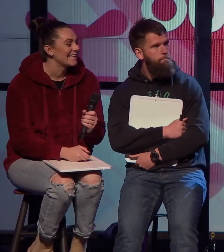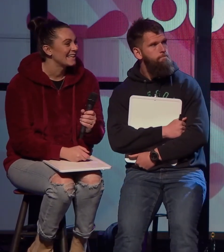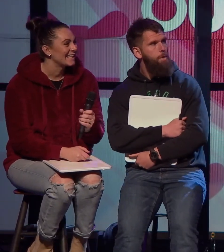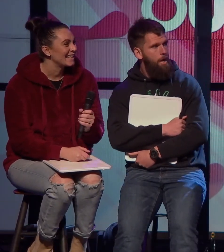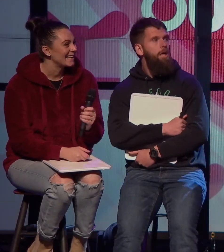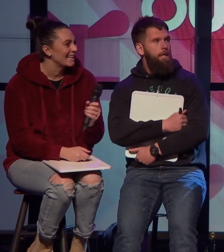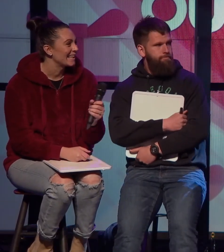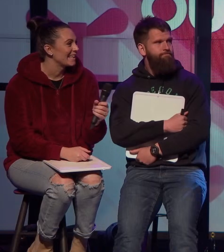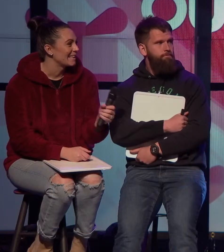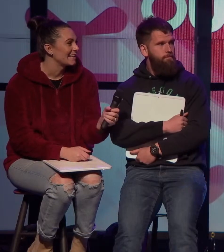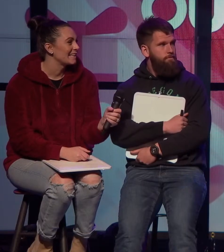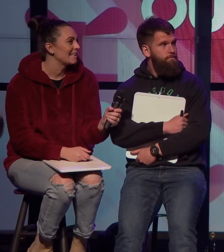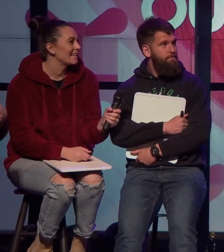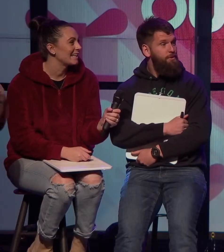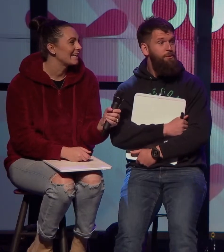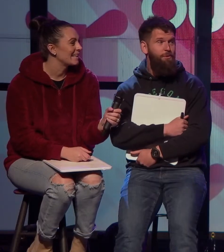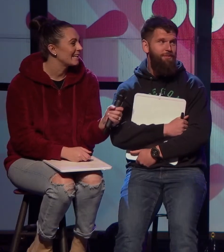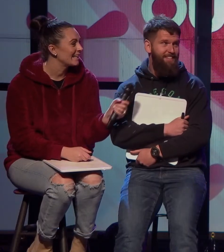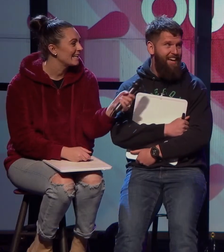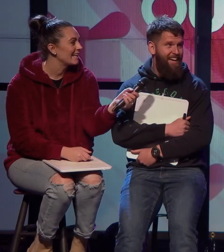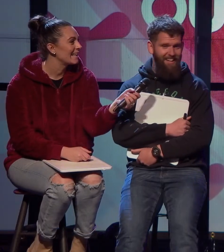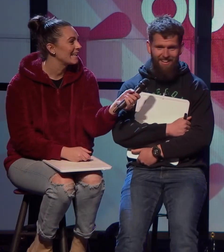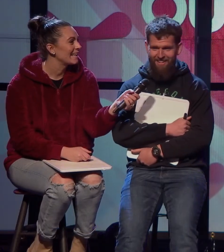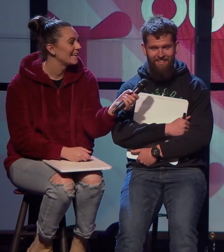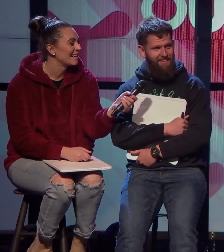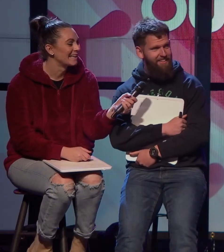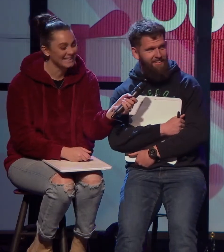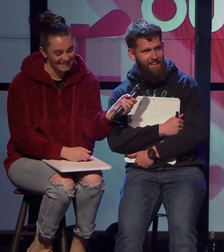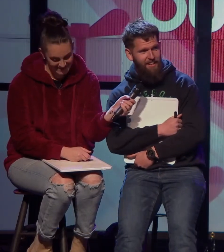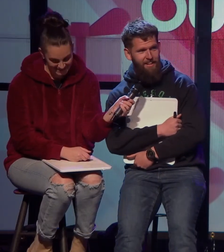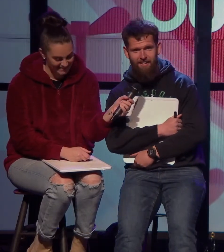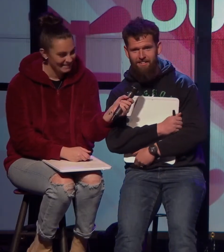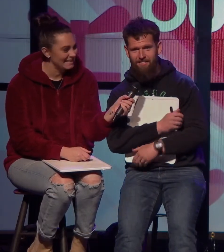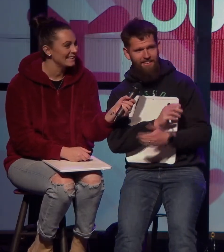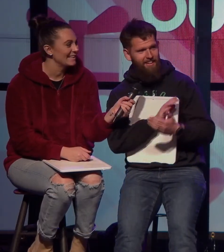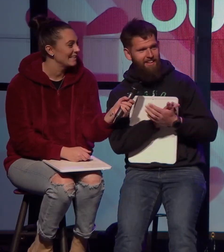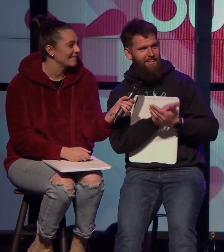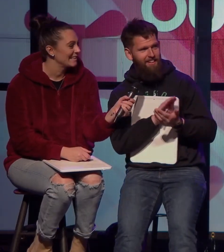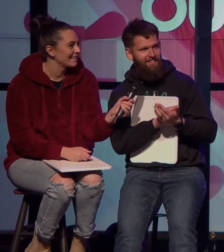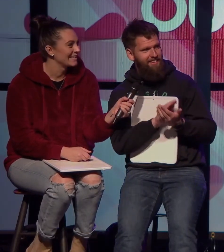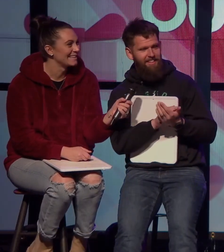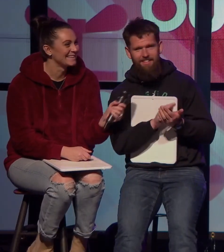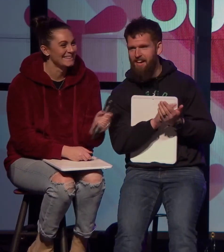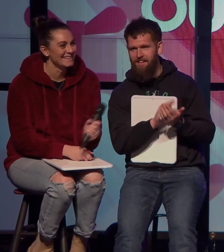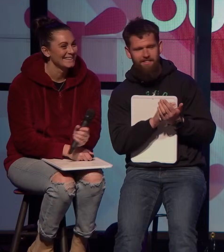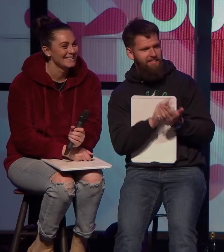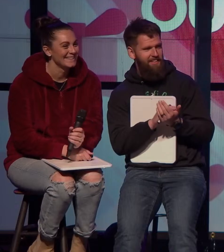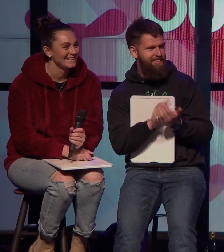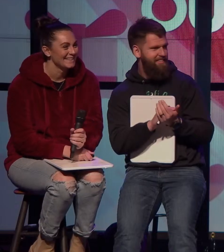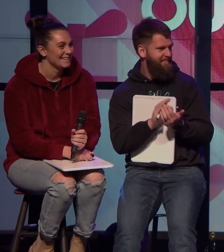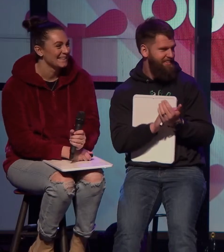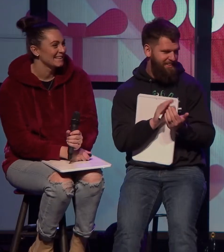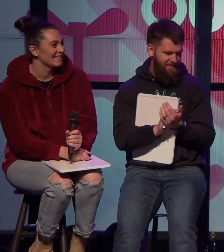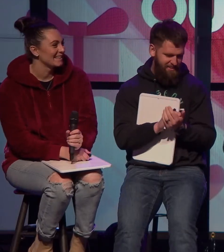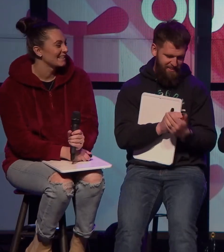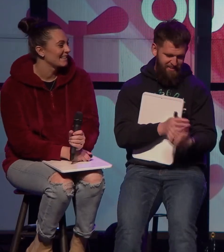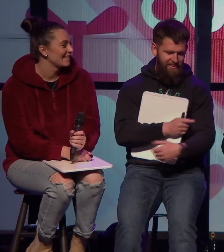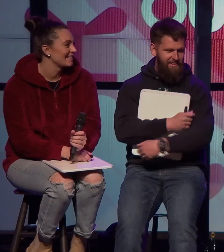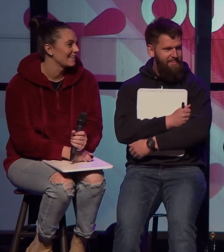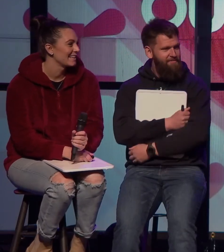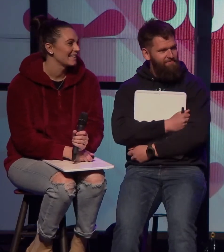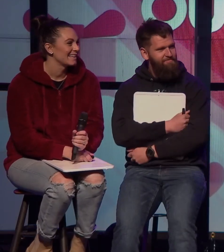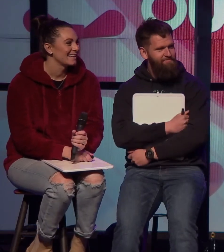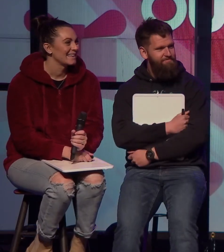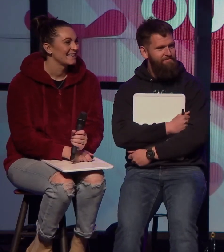understand we've got this tank out for you today. Yeah. Getting baptized today. Sam is getting baptized today, so that's exciting.